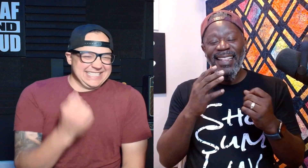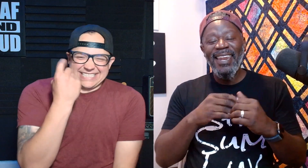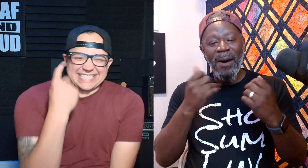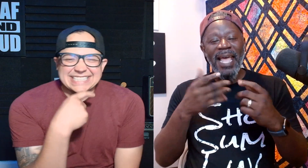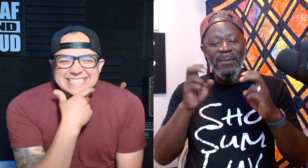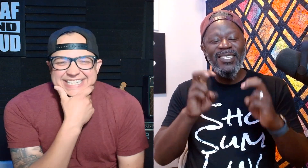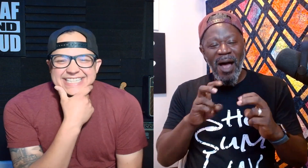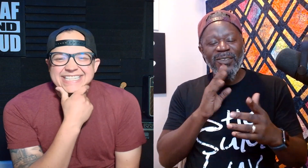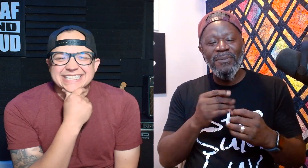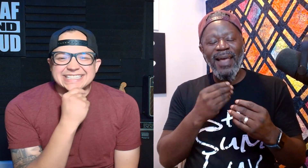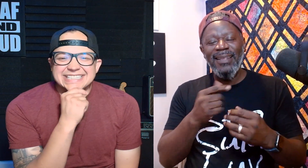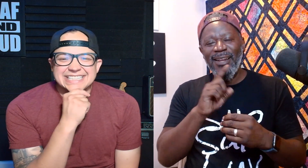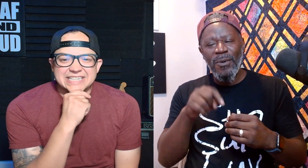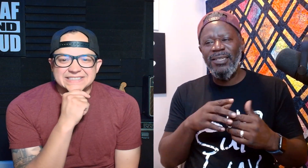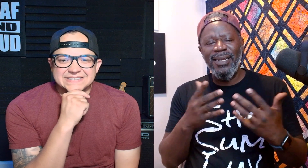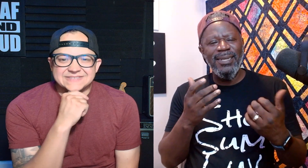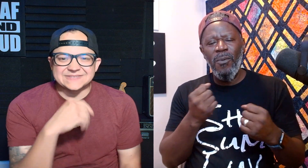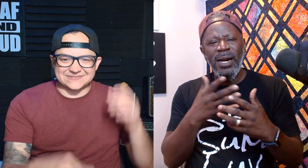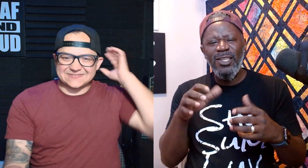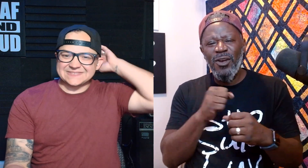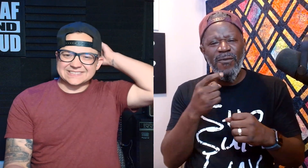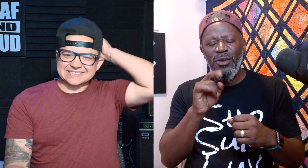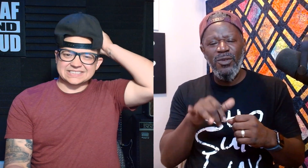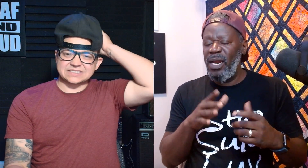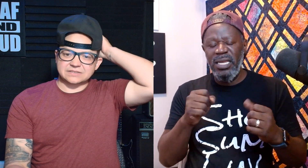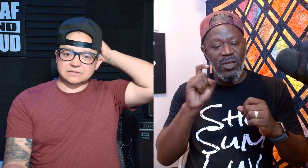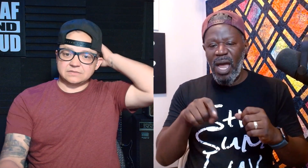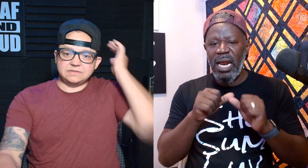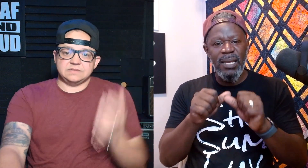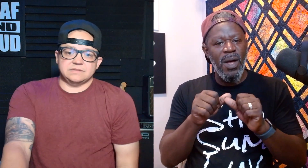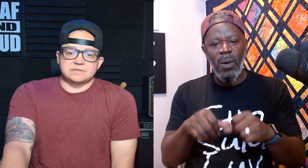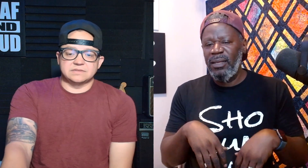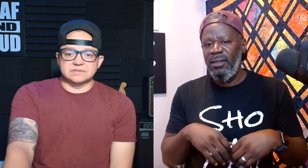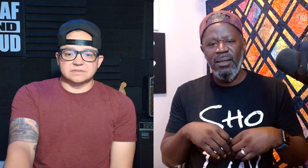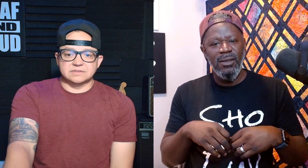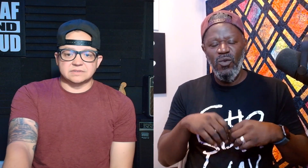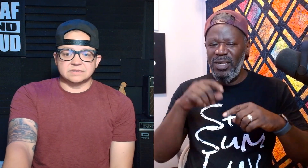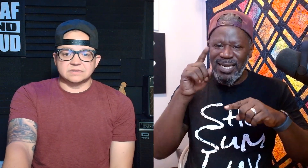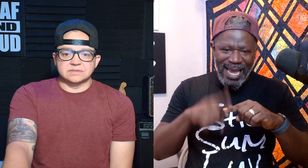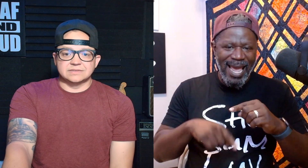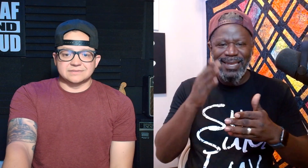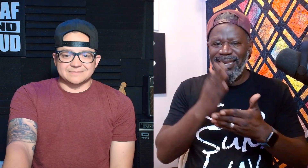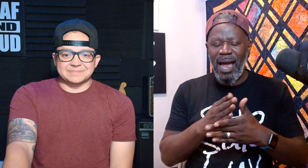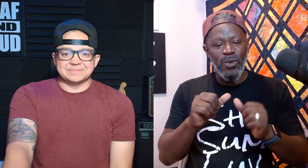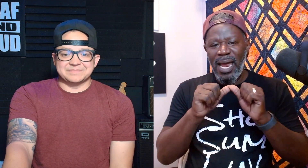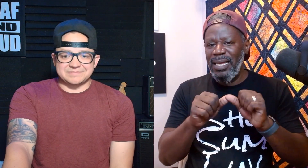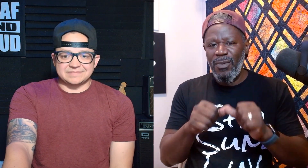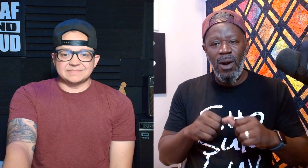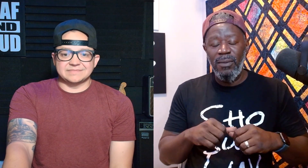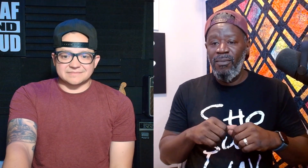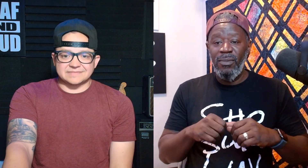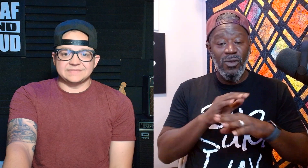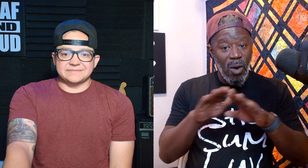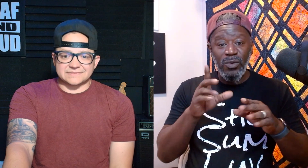So then I was able to talk to him, ask him a question. I said, what it took for you to do that? He said, you got to keep going. You just can't stop. You got to